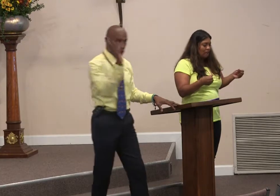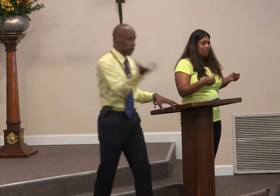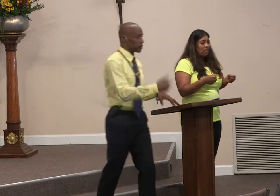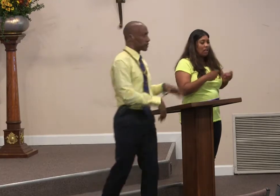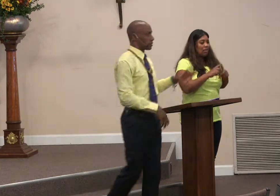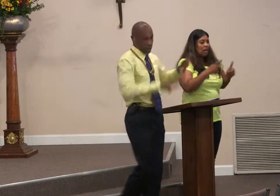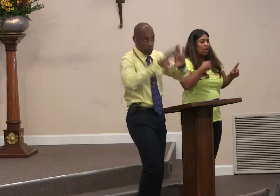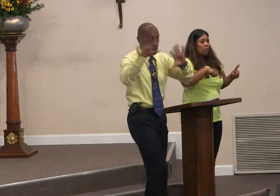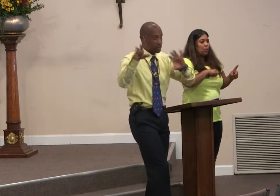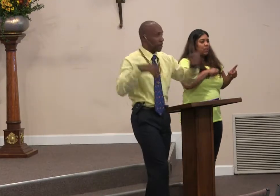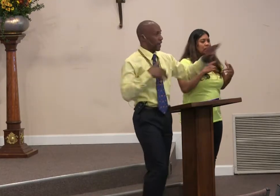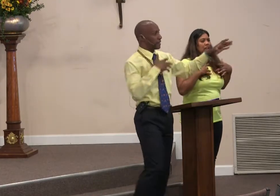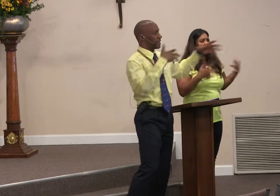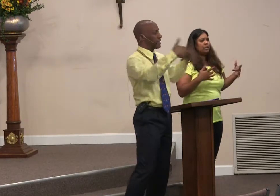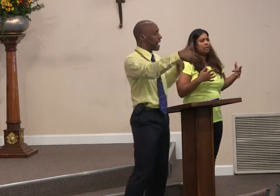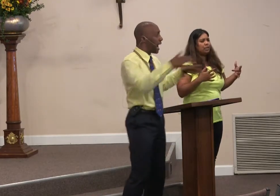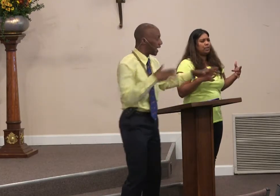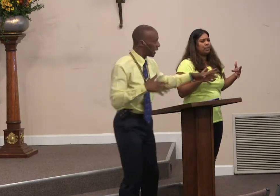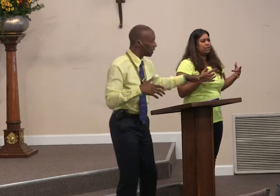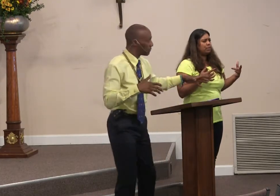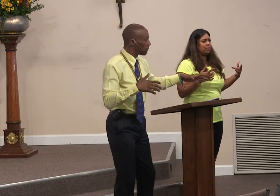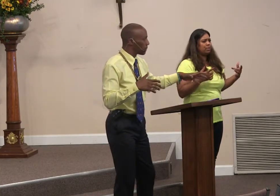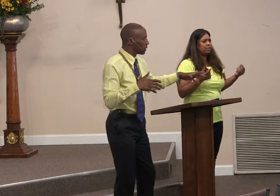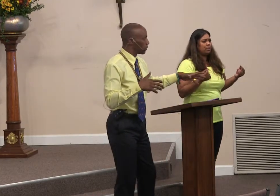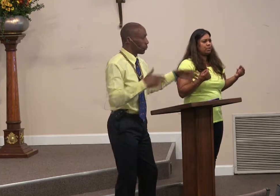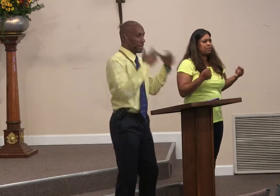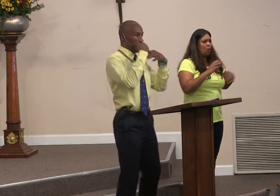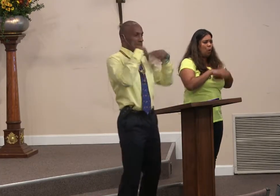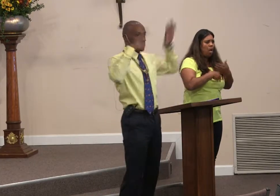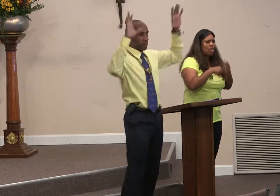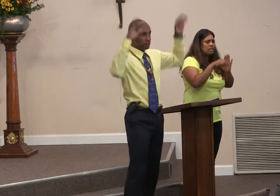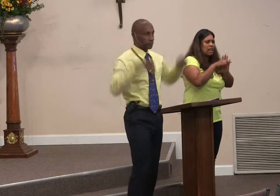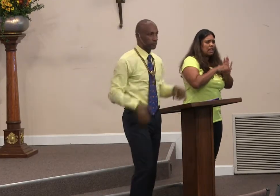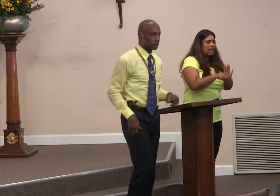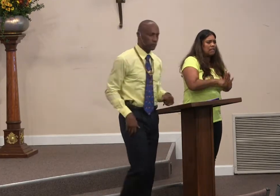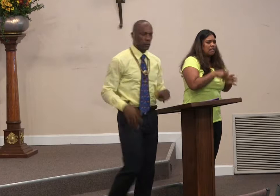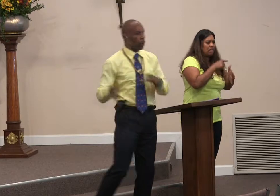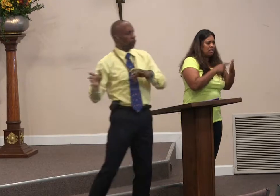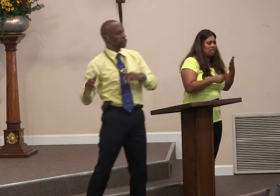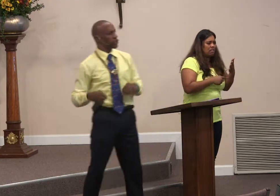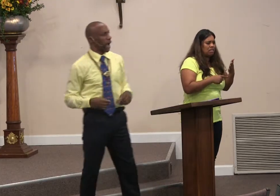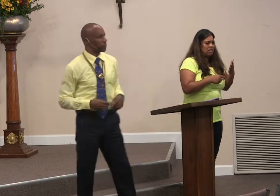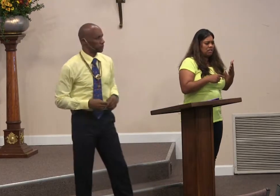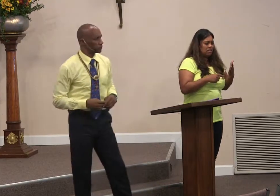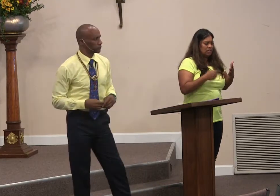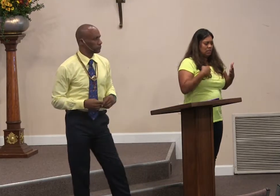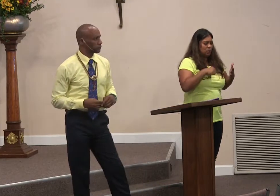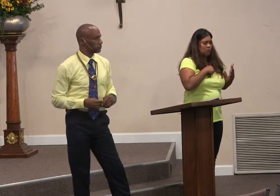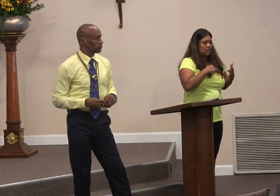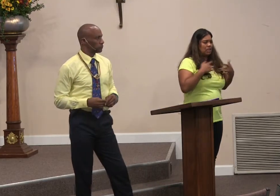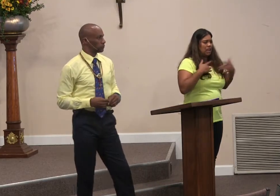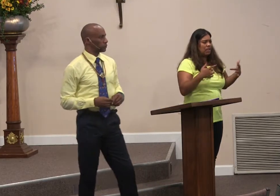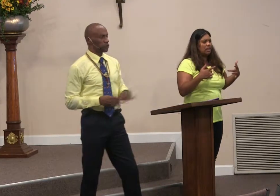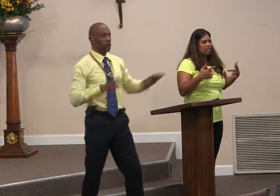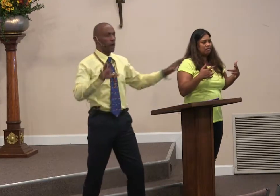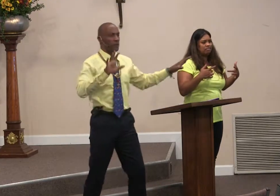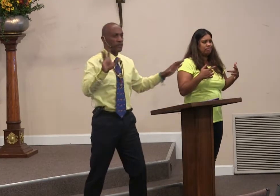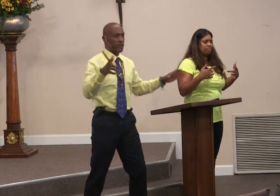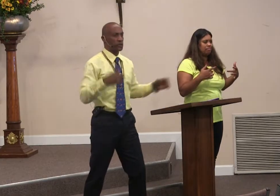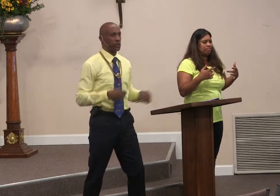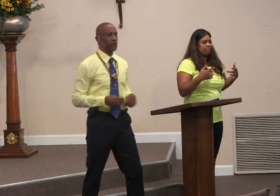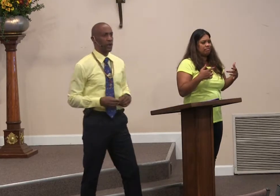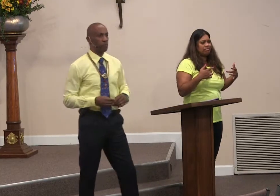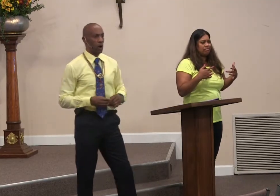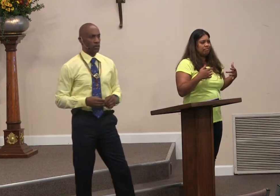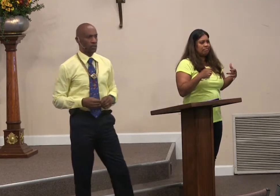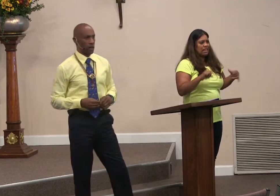we ignore stuff and deny. We eat or shop. Do other